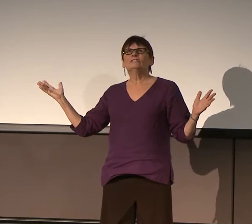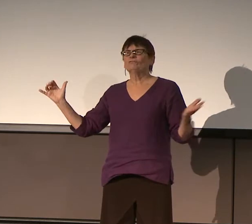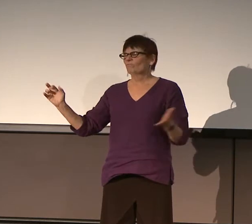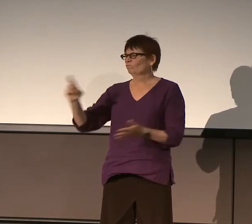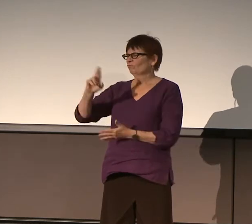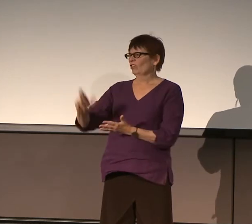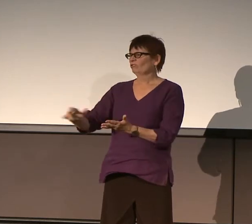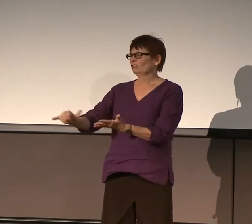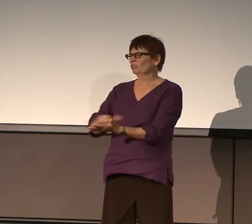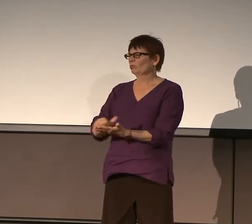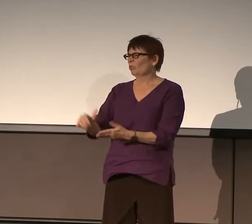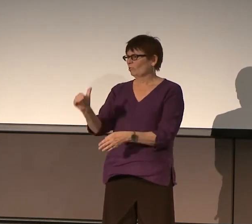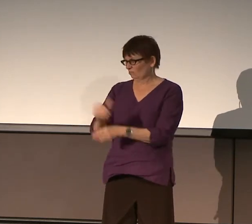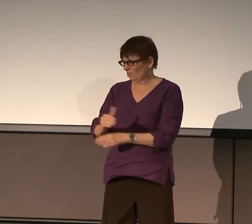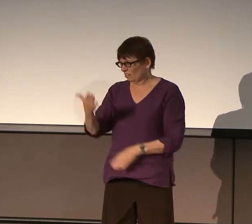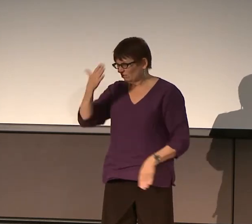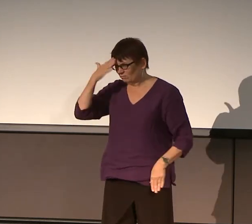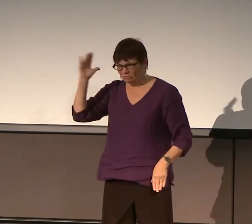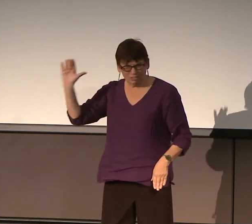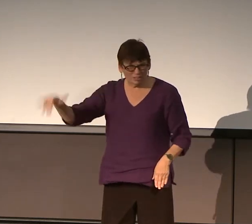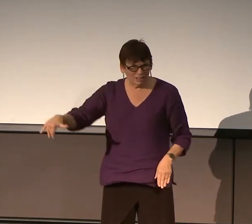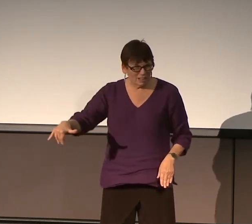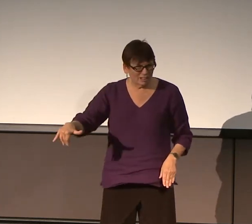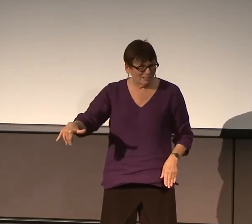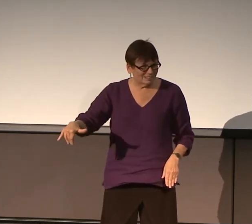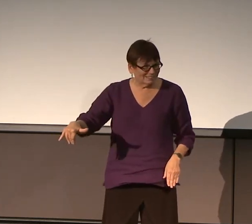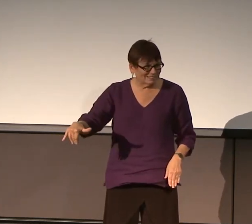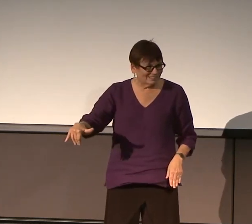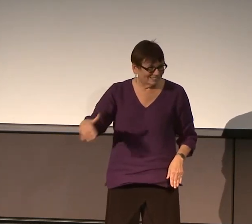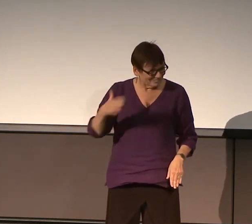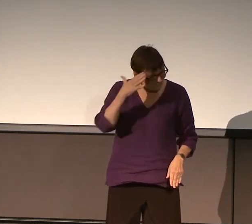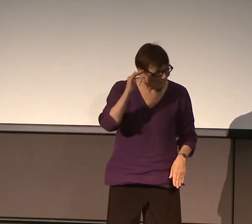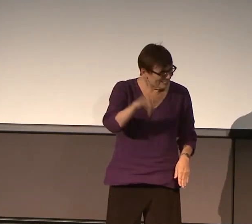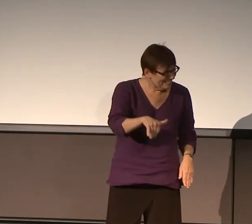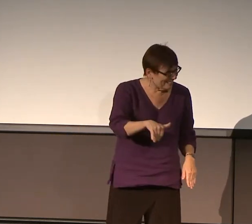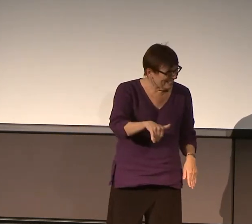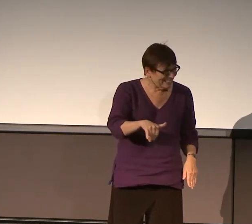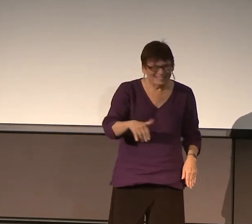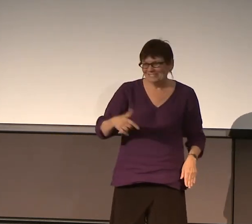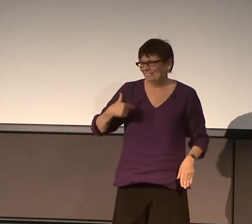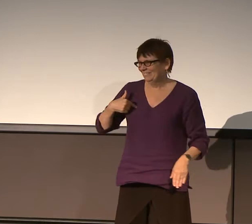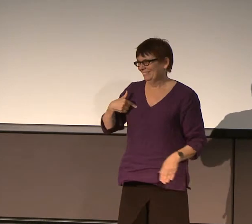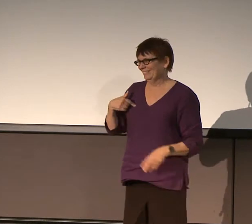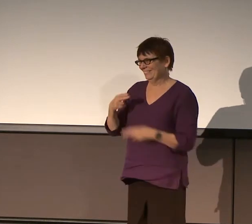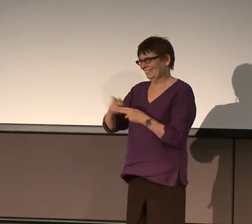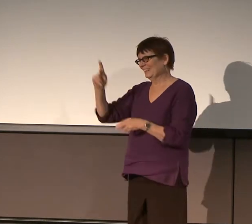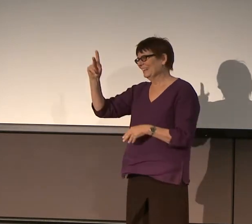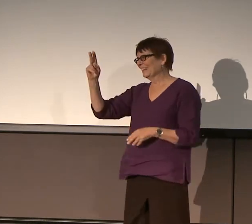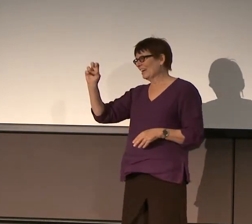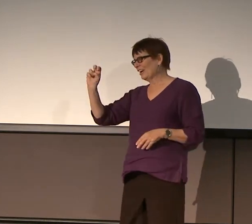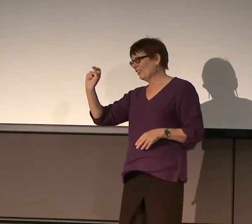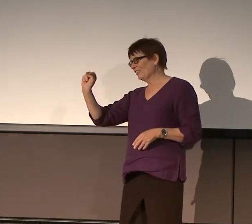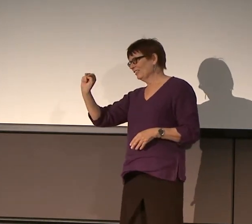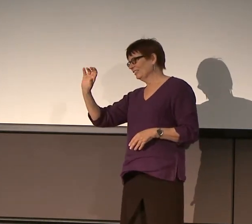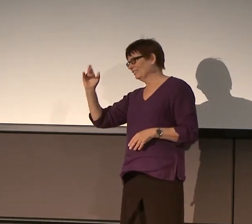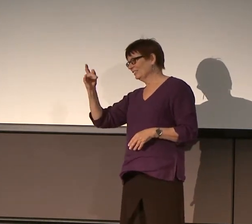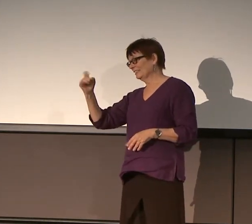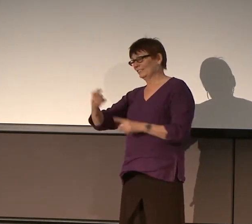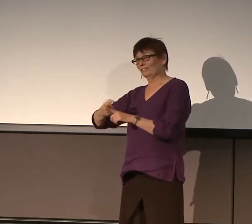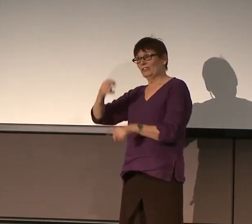Tonight is Rochester, New York's night. You know that? My name is